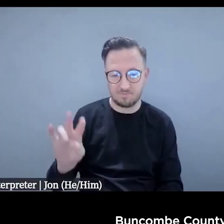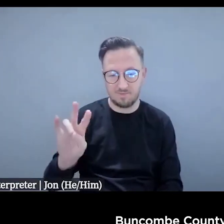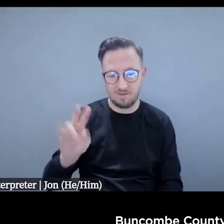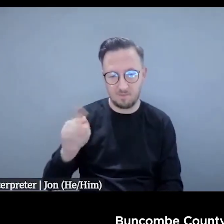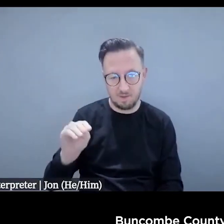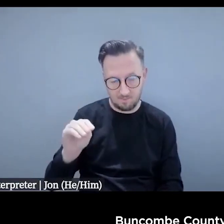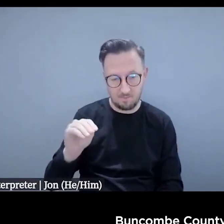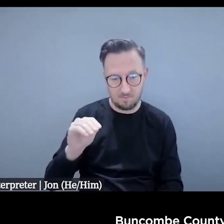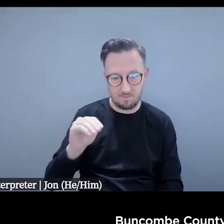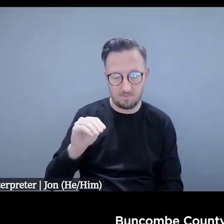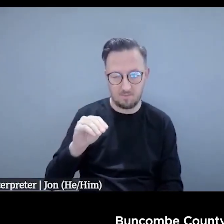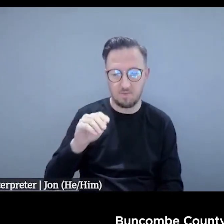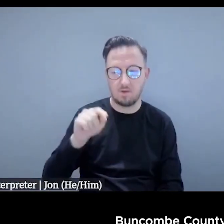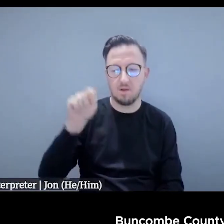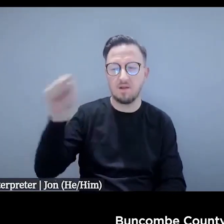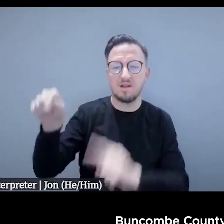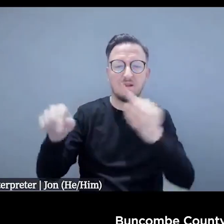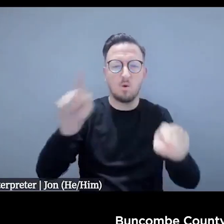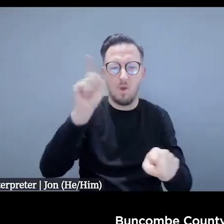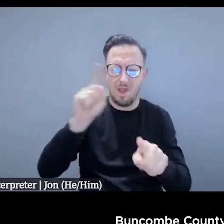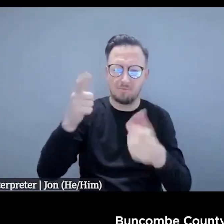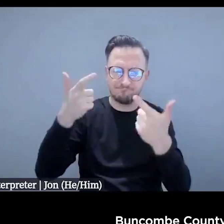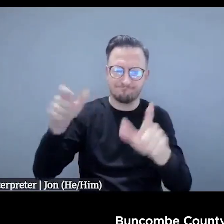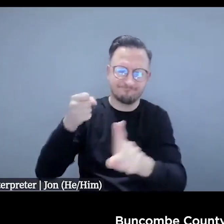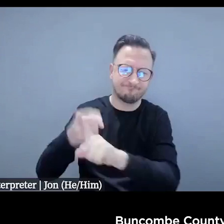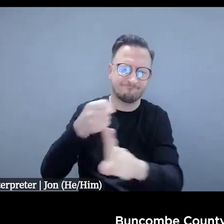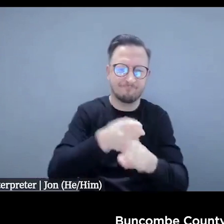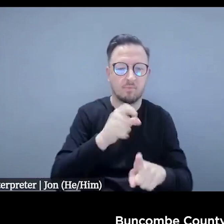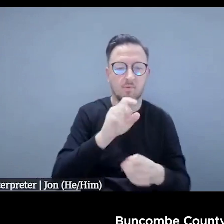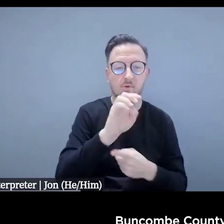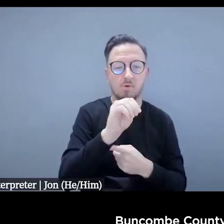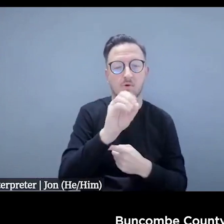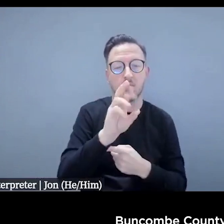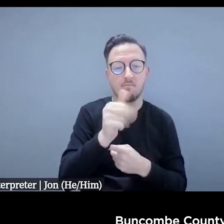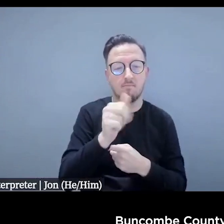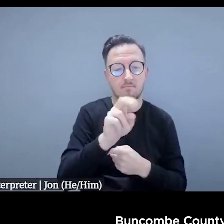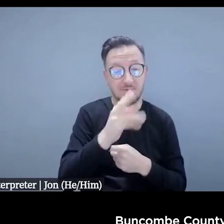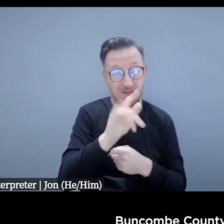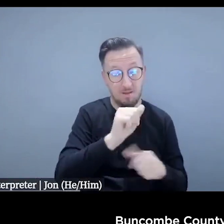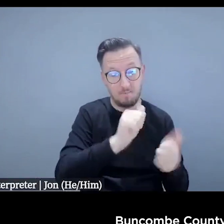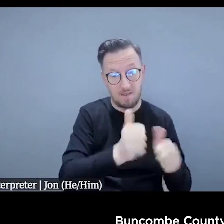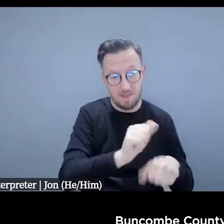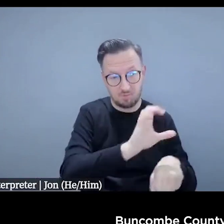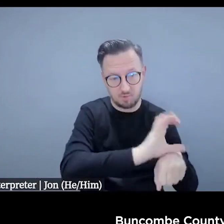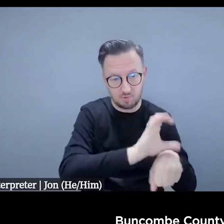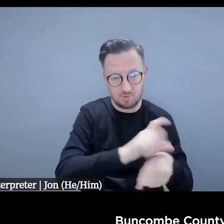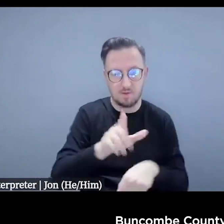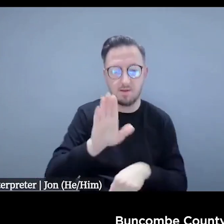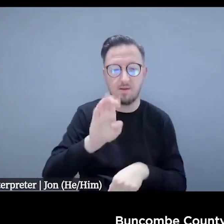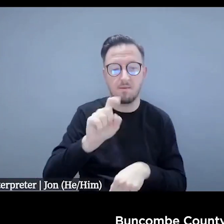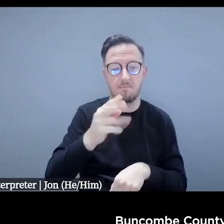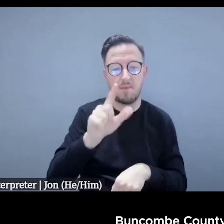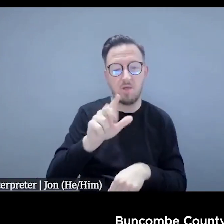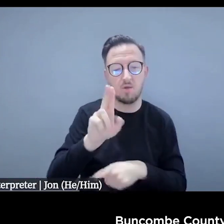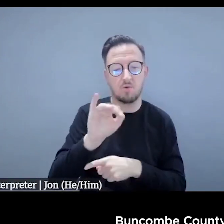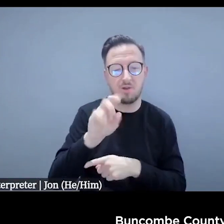the most impacted communities. They're located at Morgan Hill Baptist Church, Bethel United Methodist, Owen